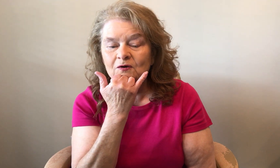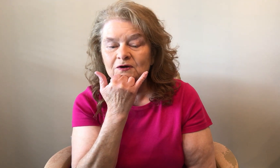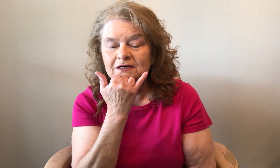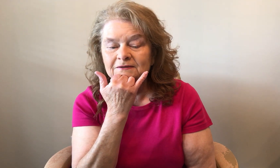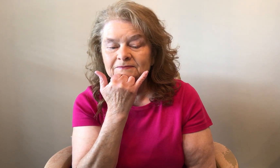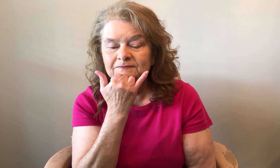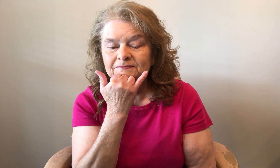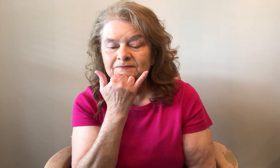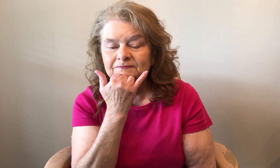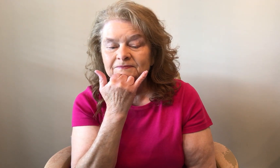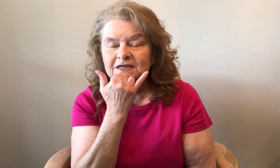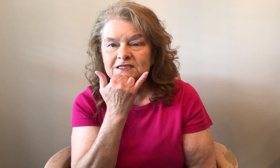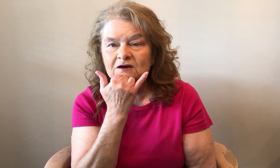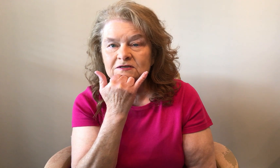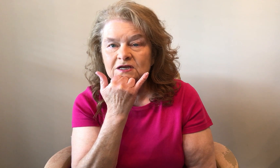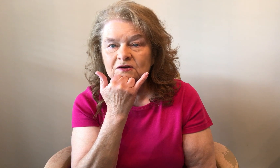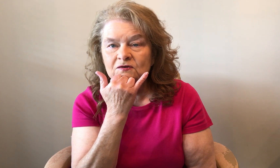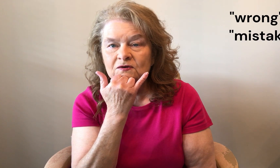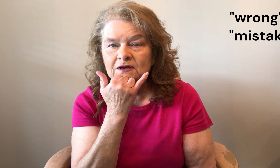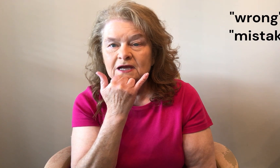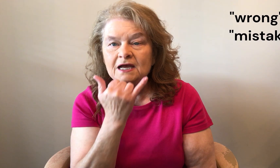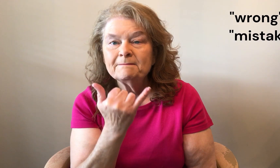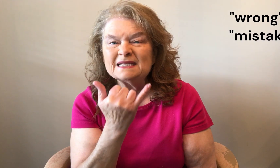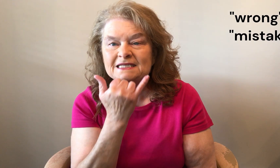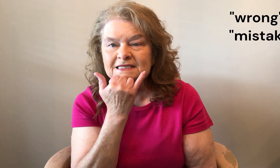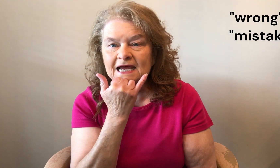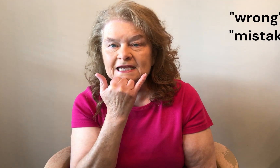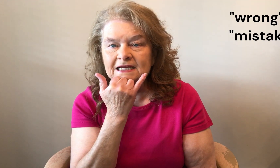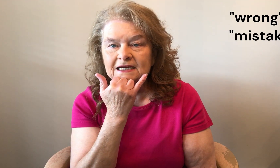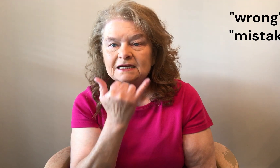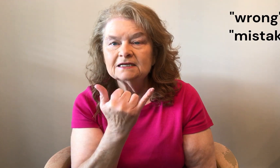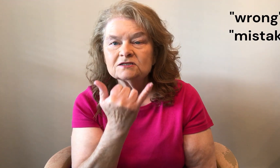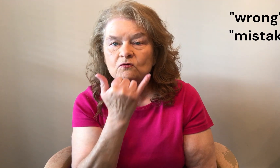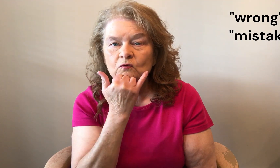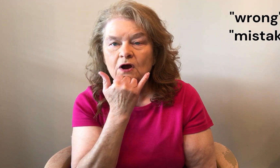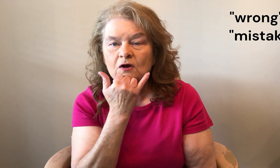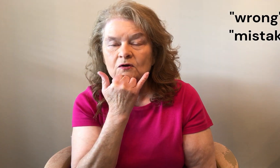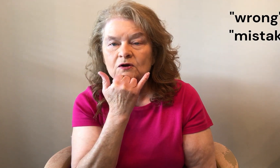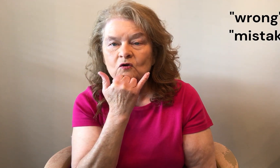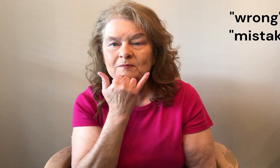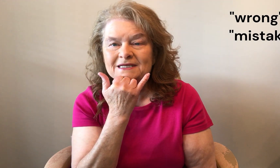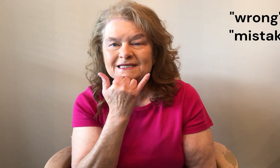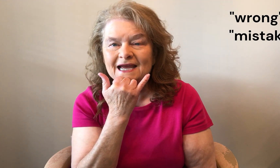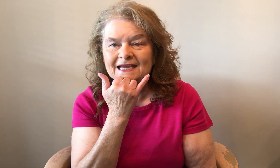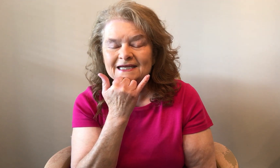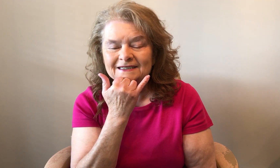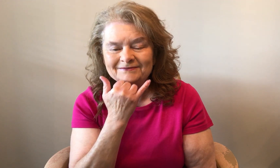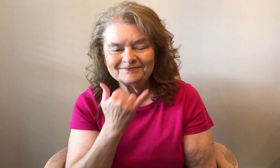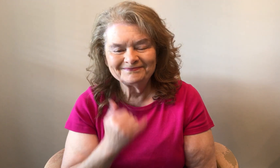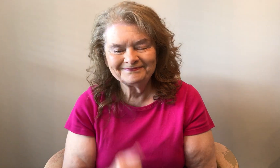Wrong. It's also mistake. So wrong or mistake.